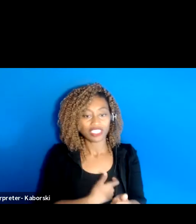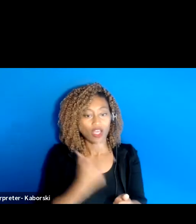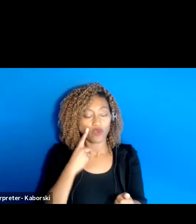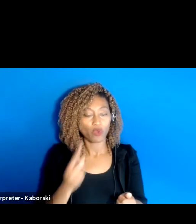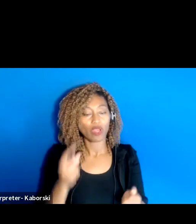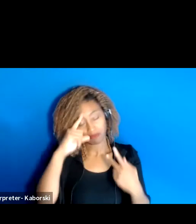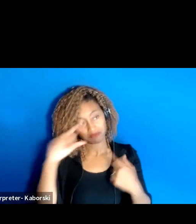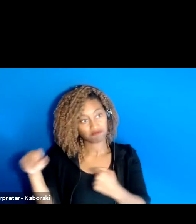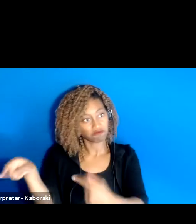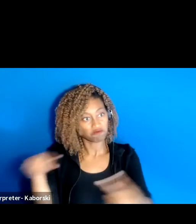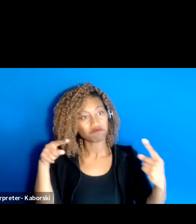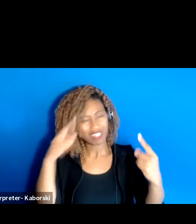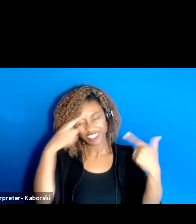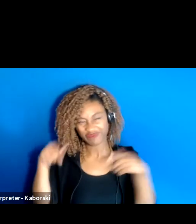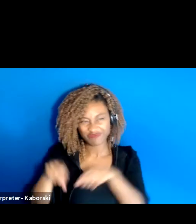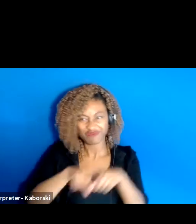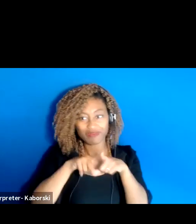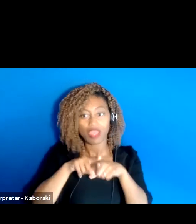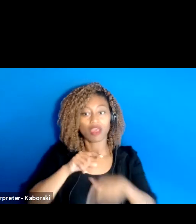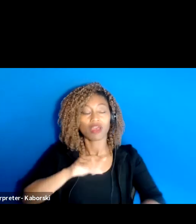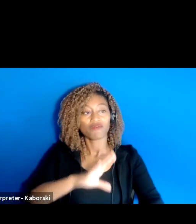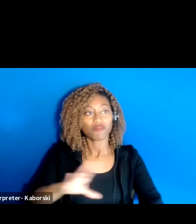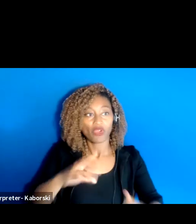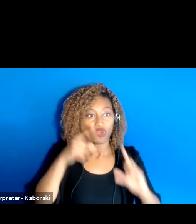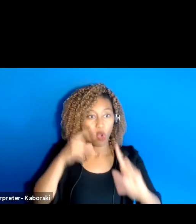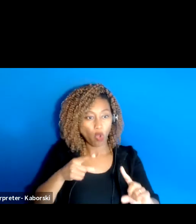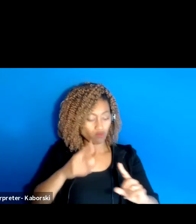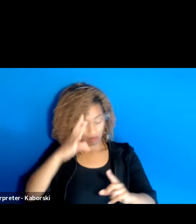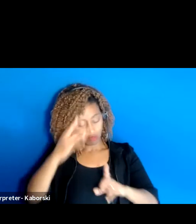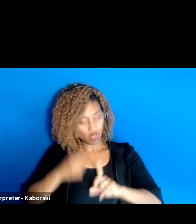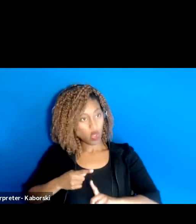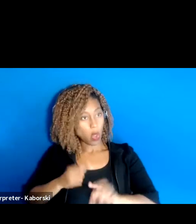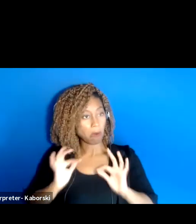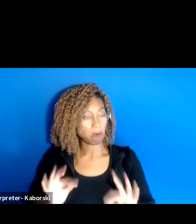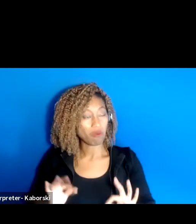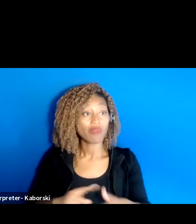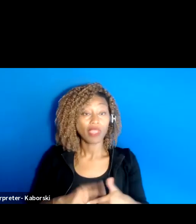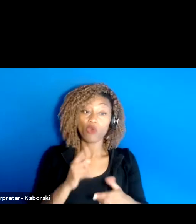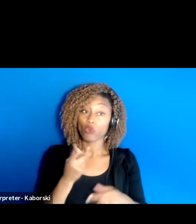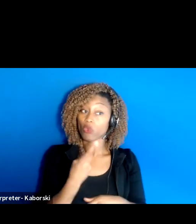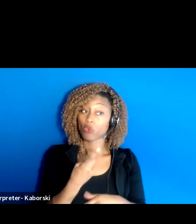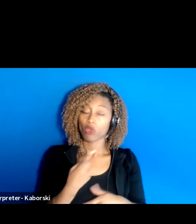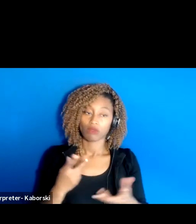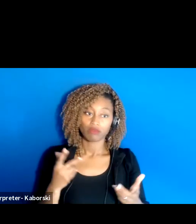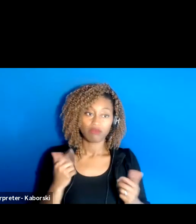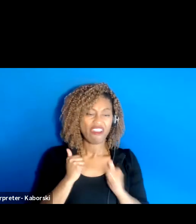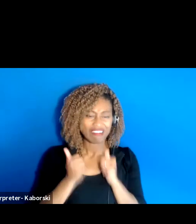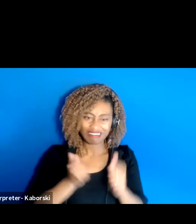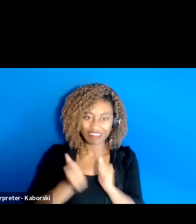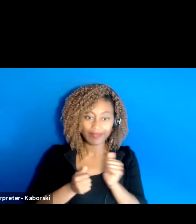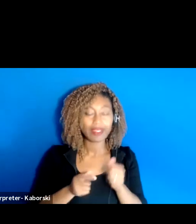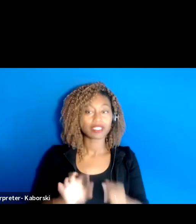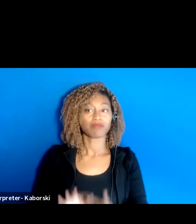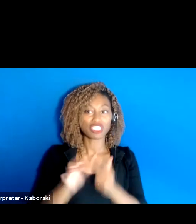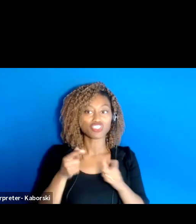like-minded goals, and we are more active during our state legislative cycle, and we can